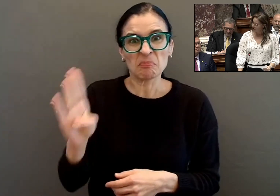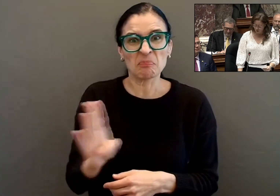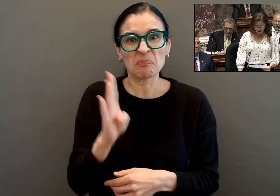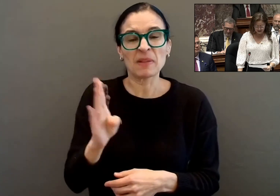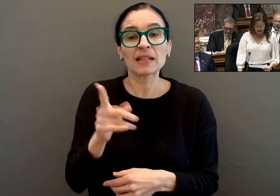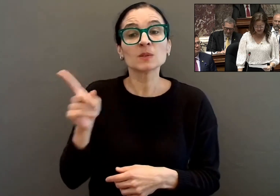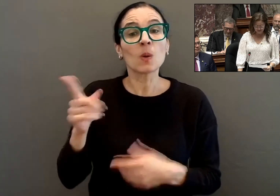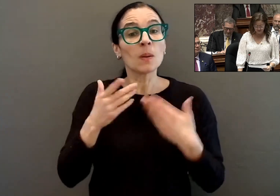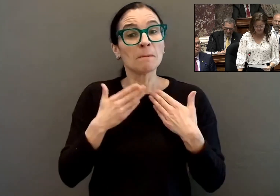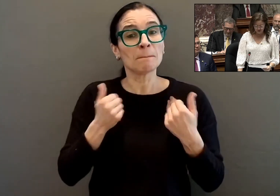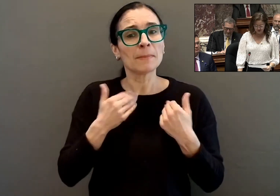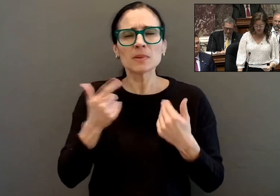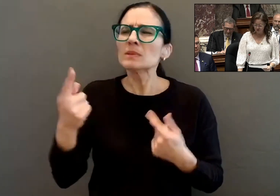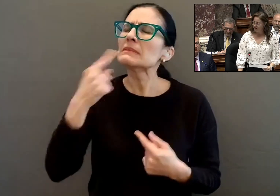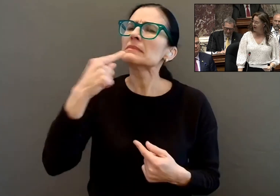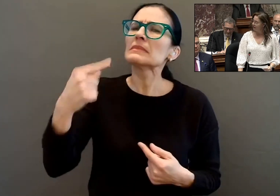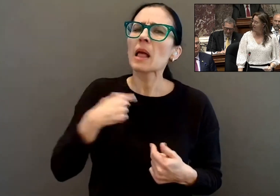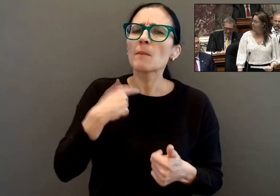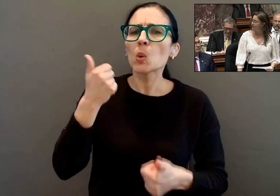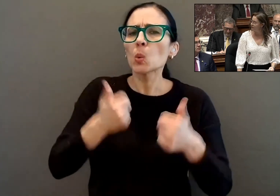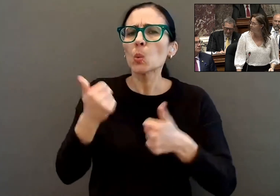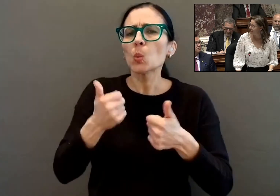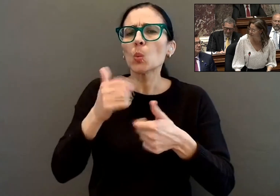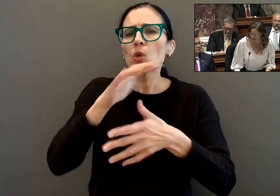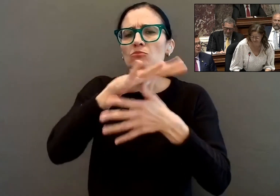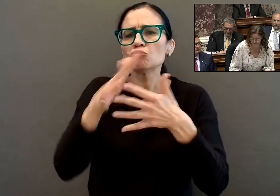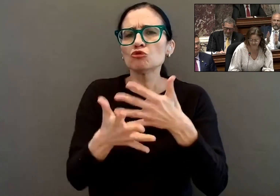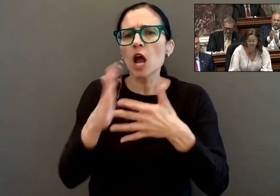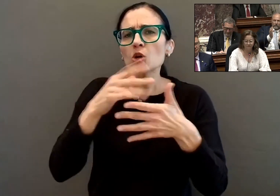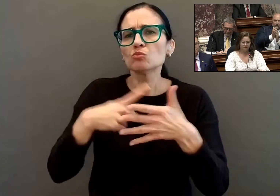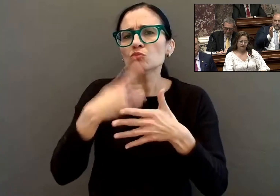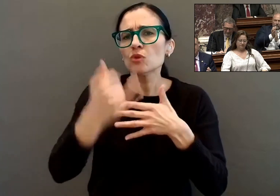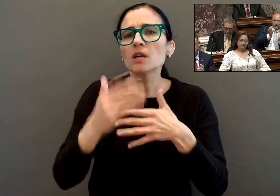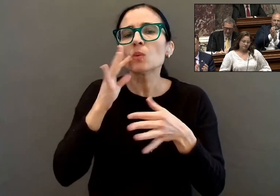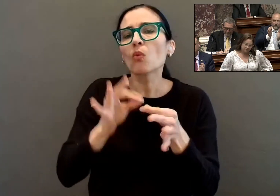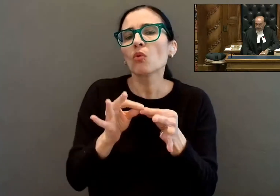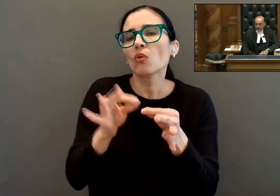delayed or cancelled due to their budget?